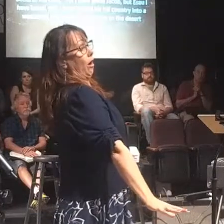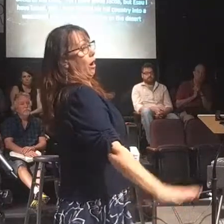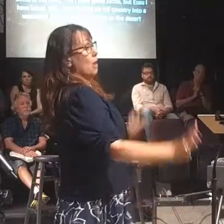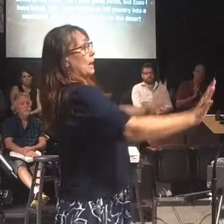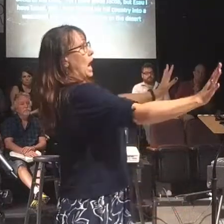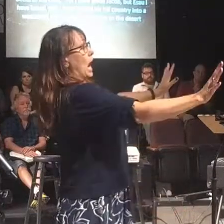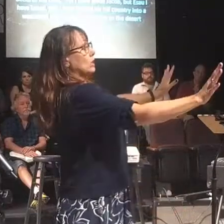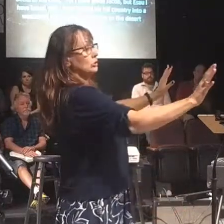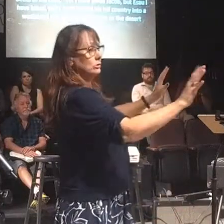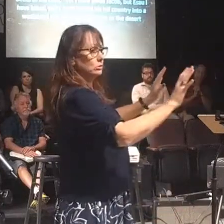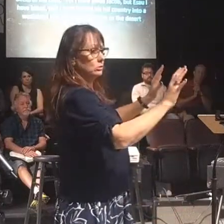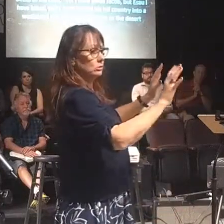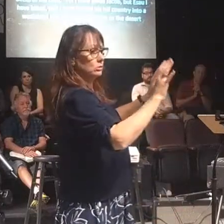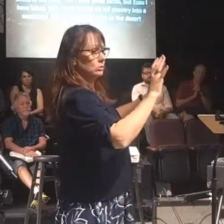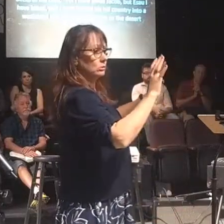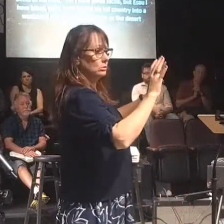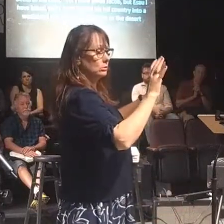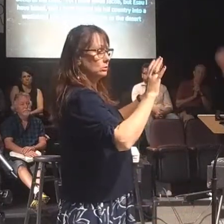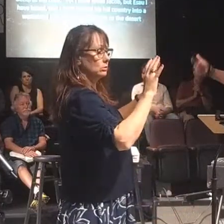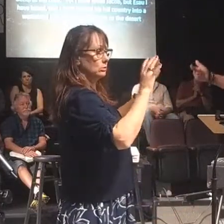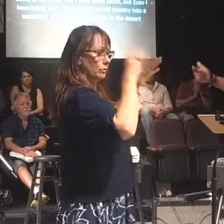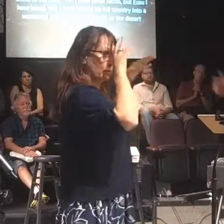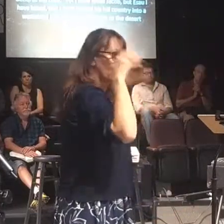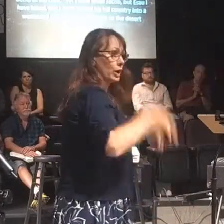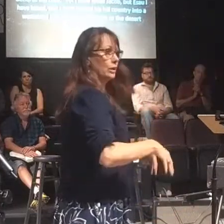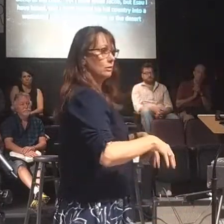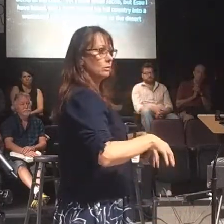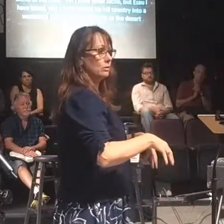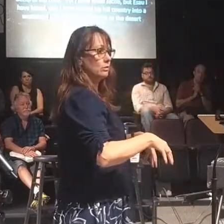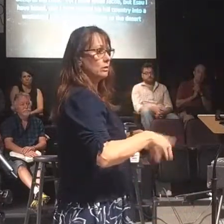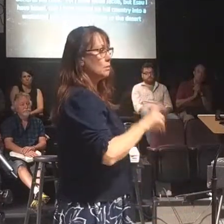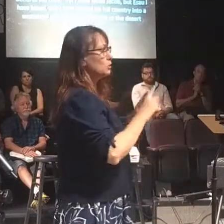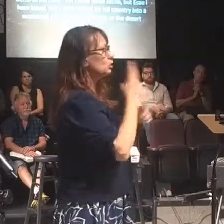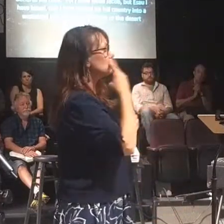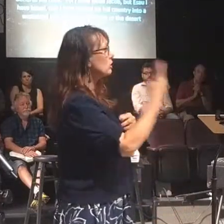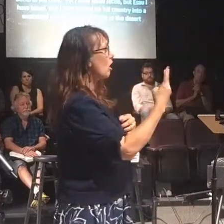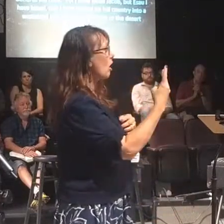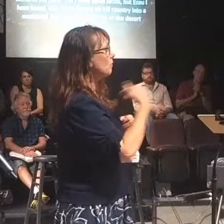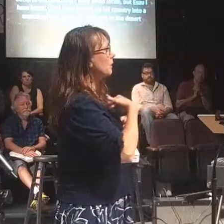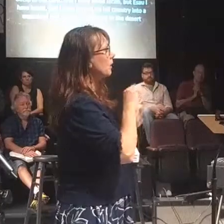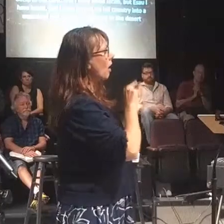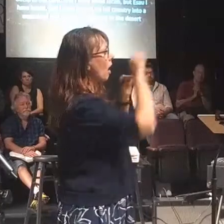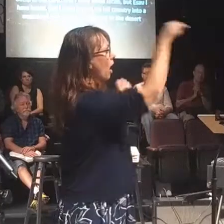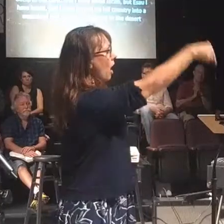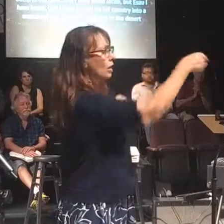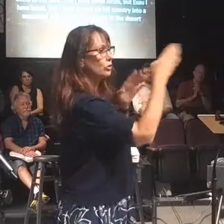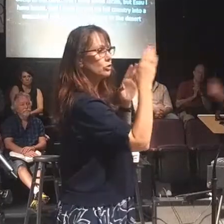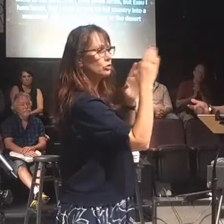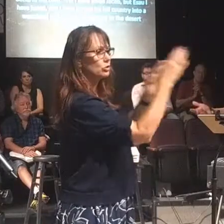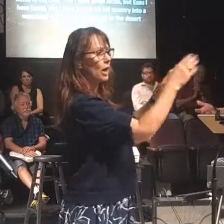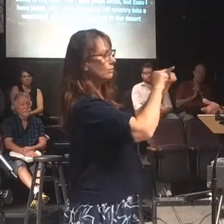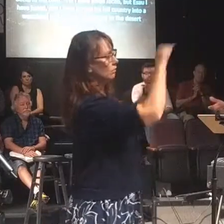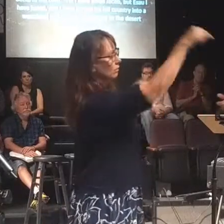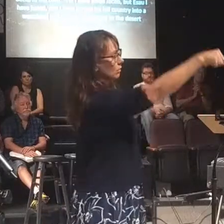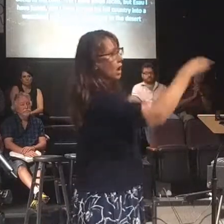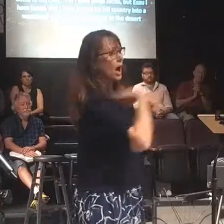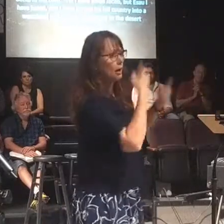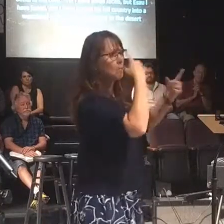collapsing in that second, only to see me on the other side of the street just totally jumping up and down. And what if